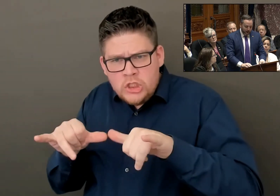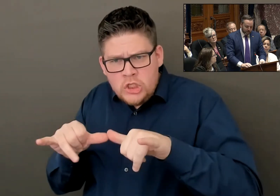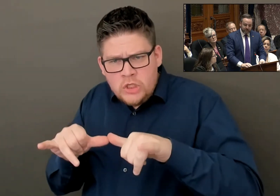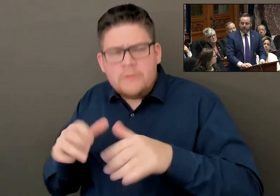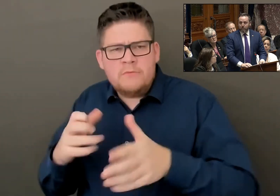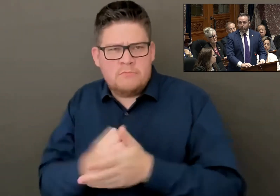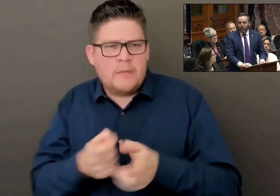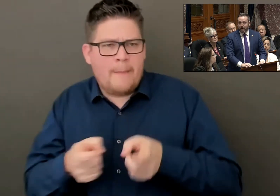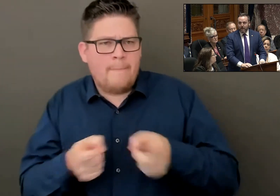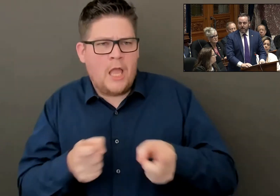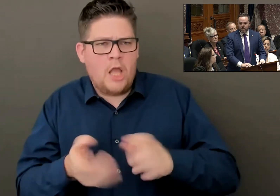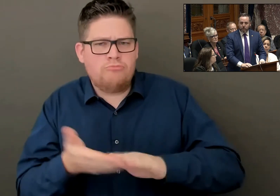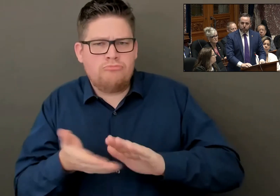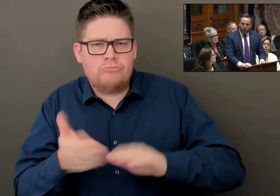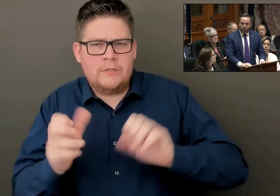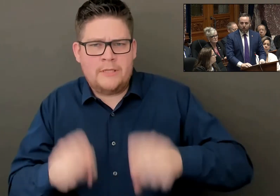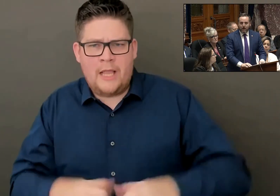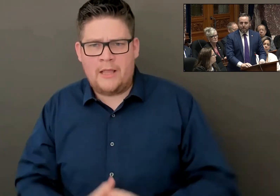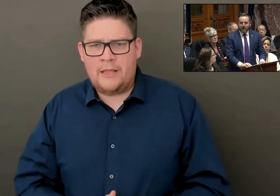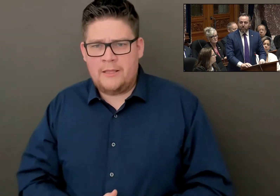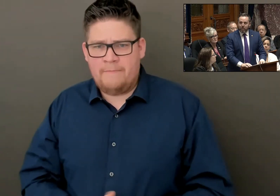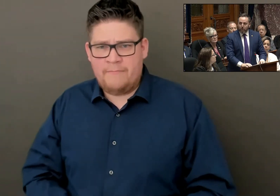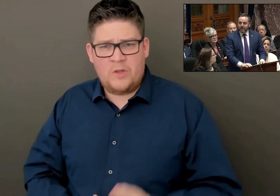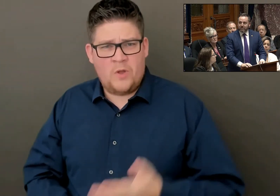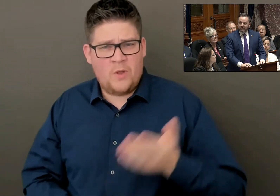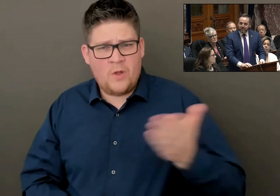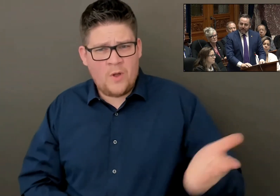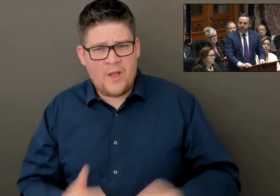while public sector employment swole by